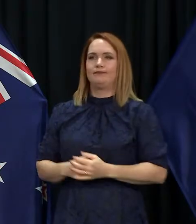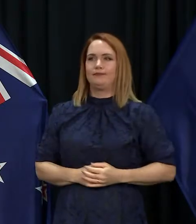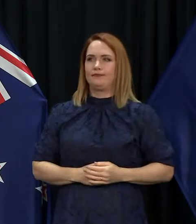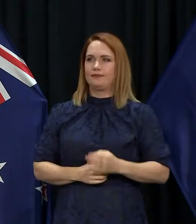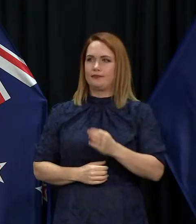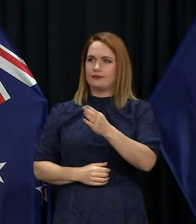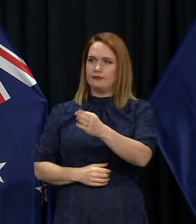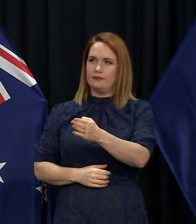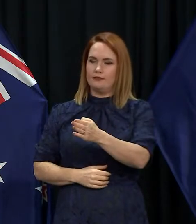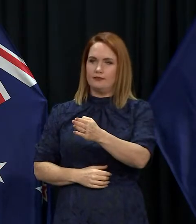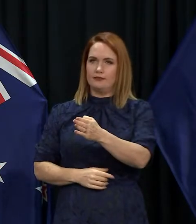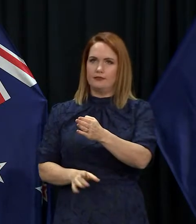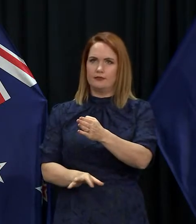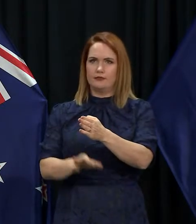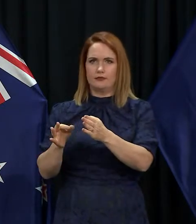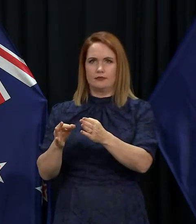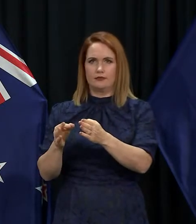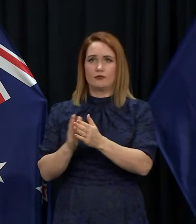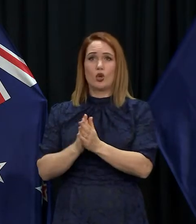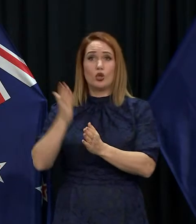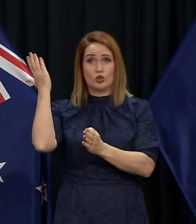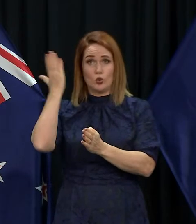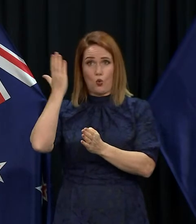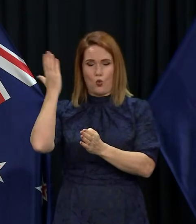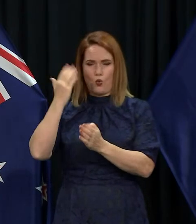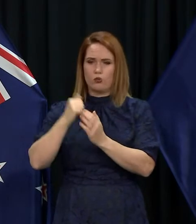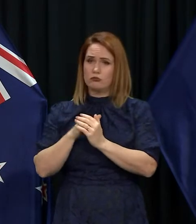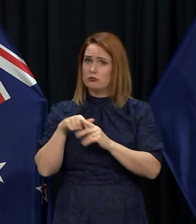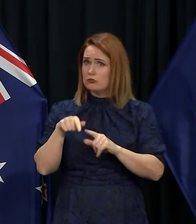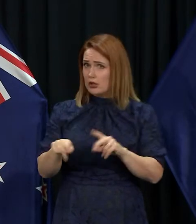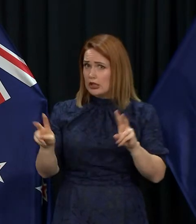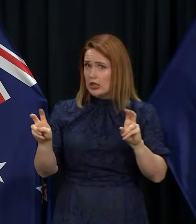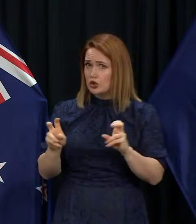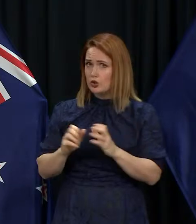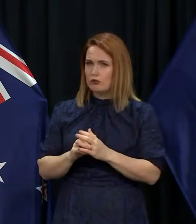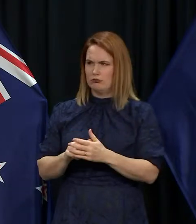How much of a problem are schools, and why would you